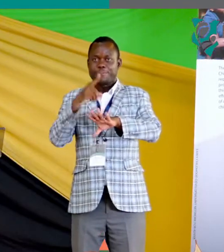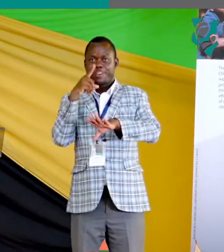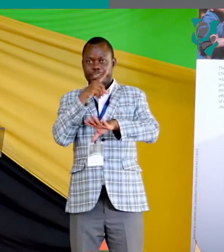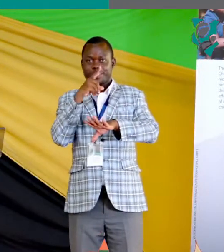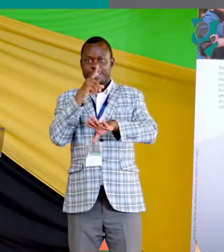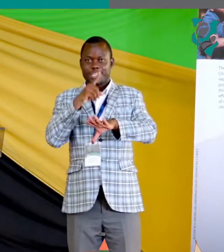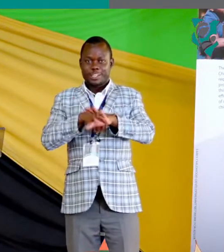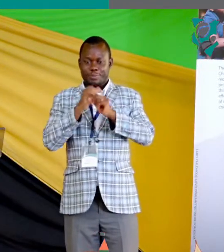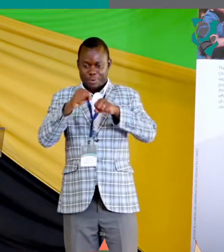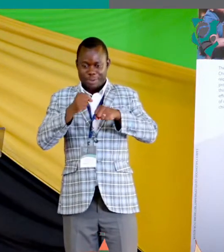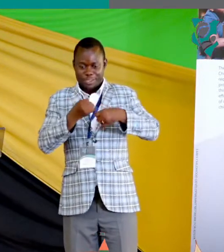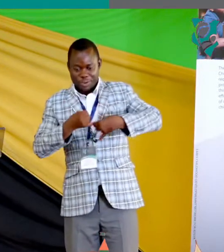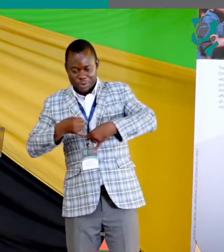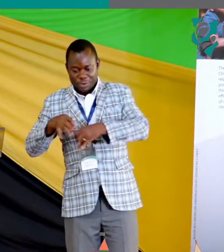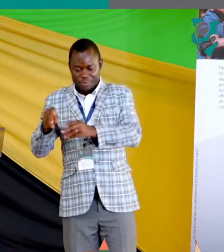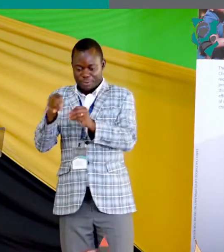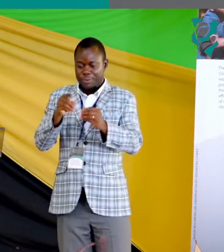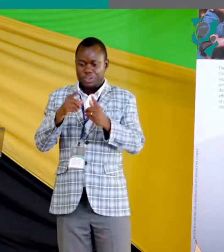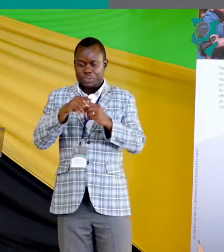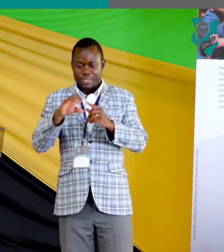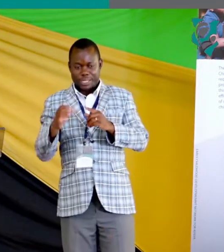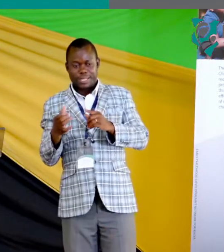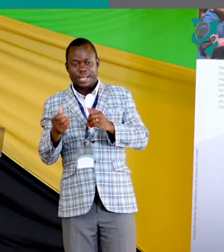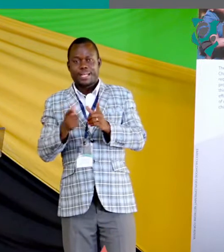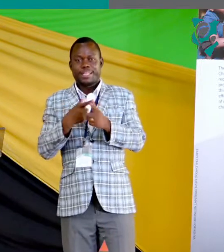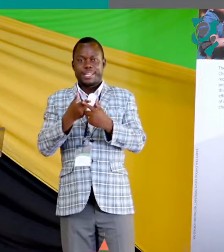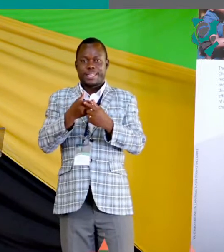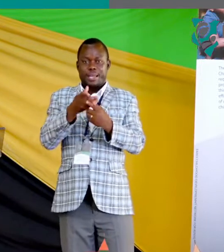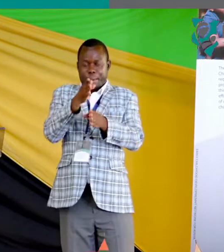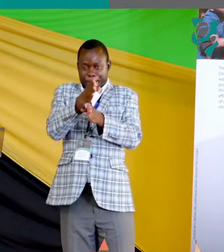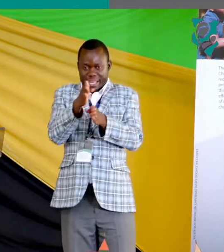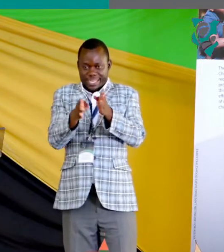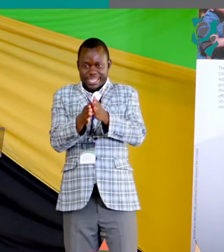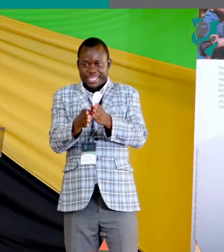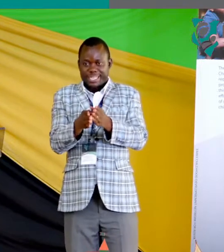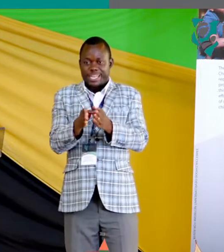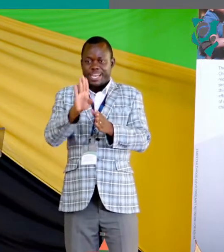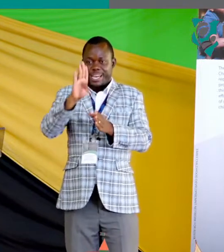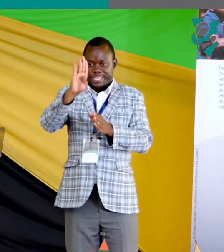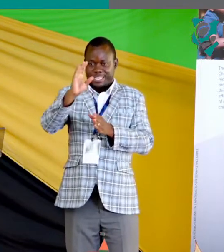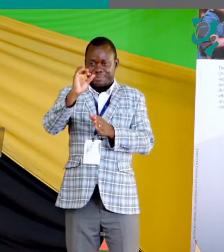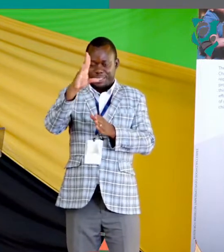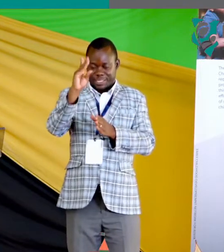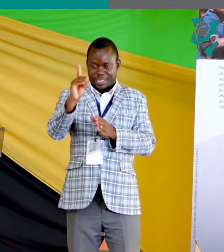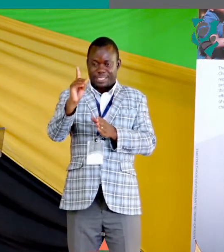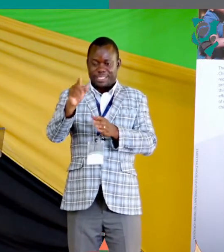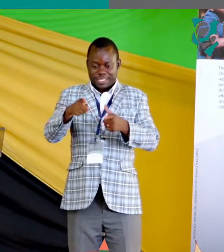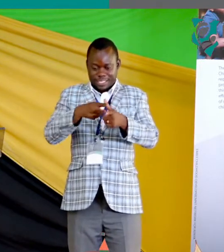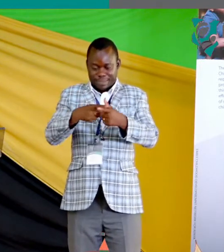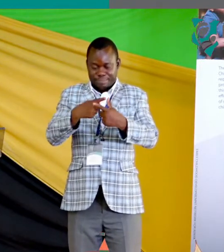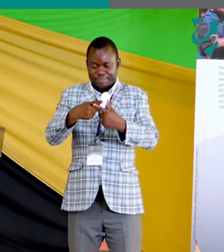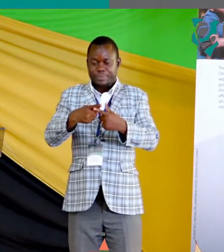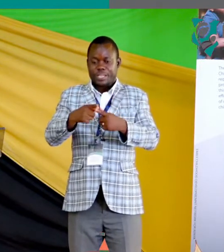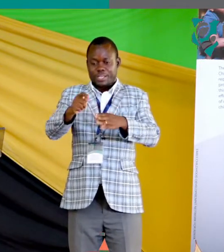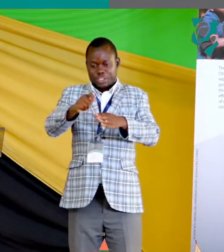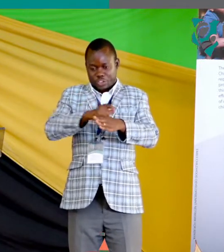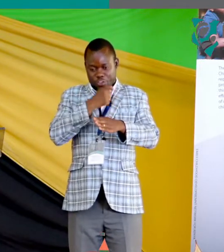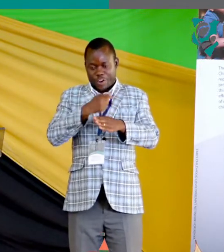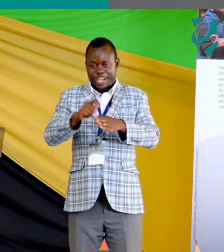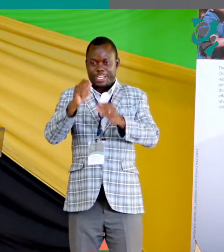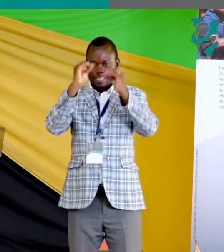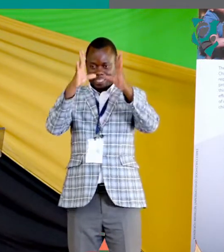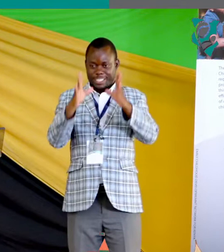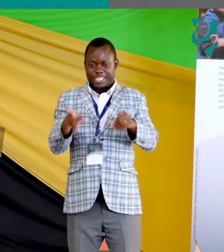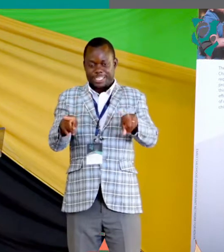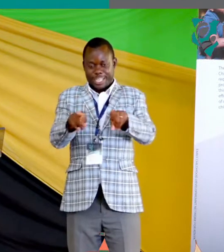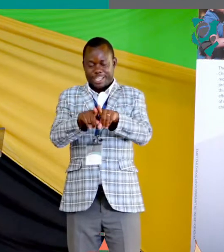probably roll it over to the county. Issues of capacity building, we are implementing CBC. We have been able to train our teachers. We are